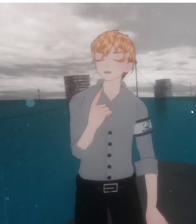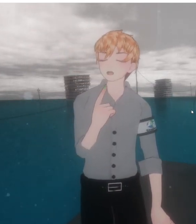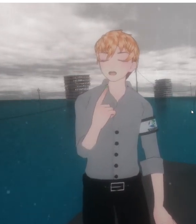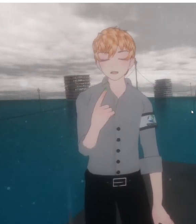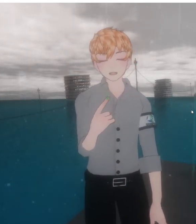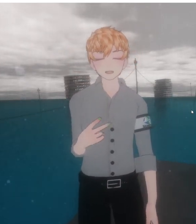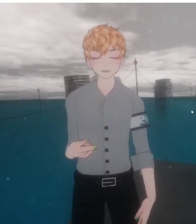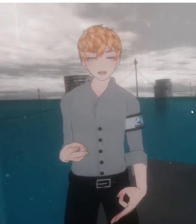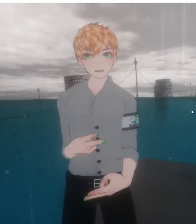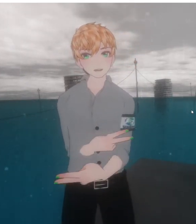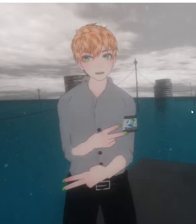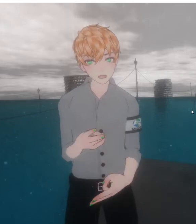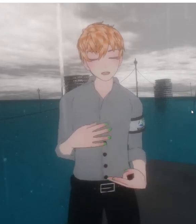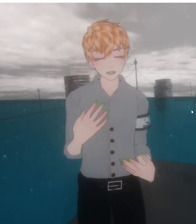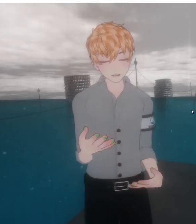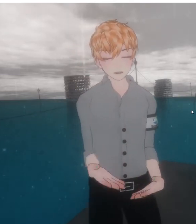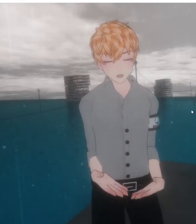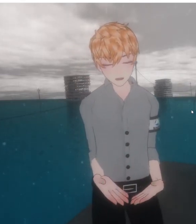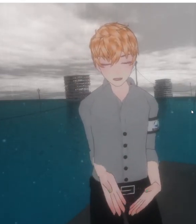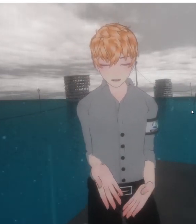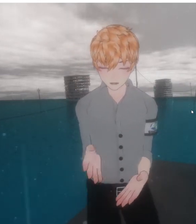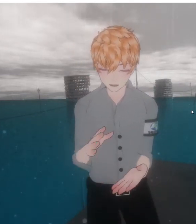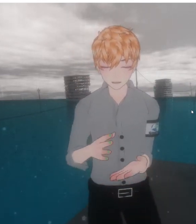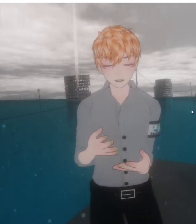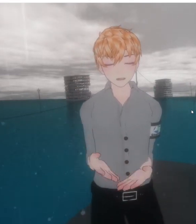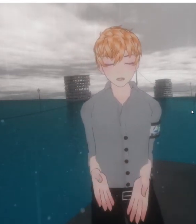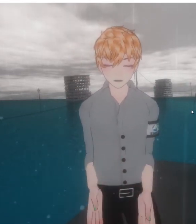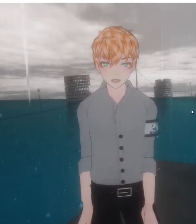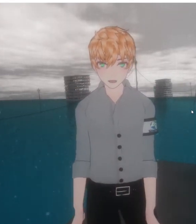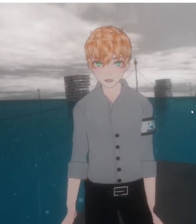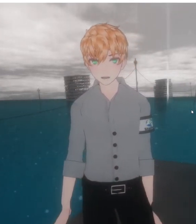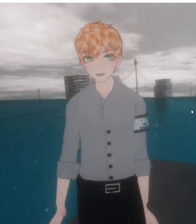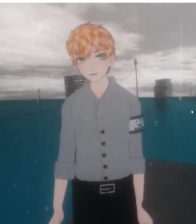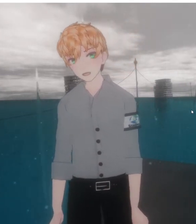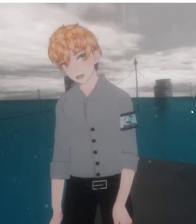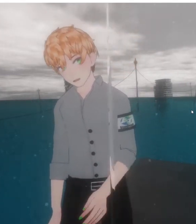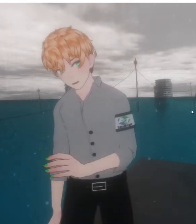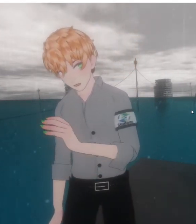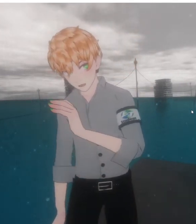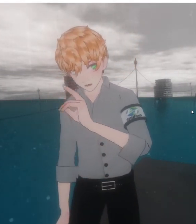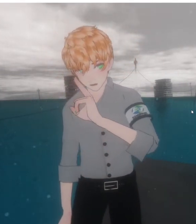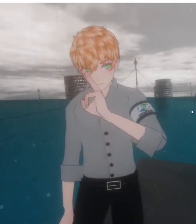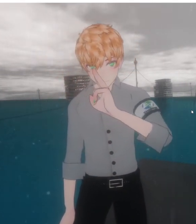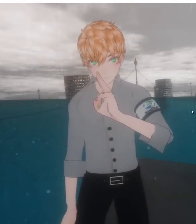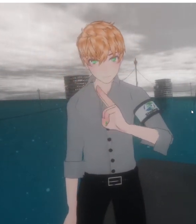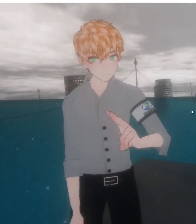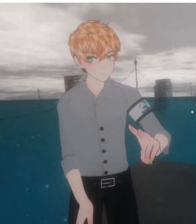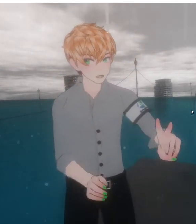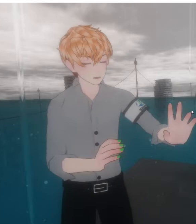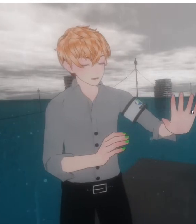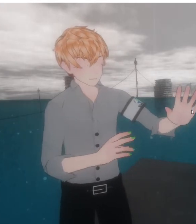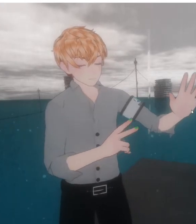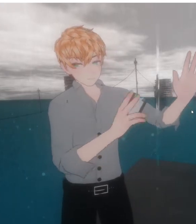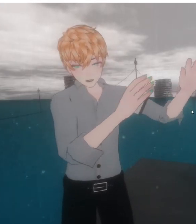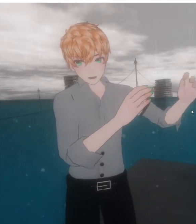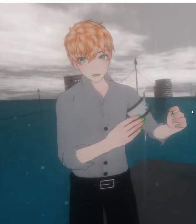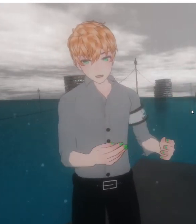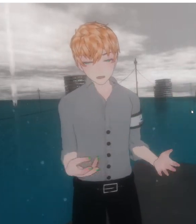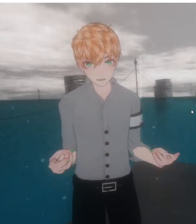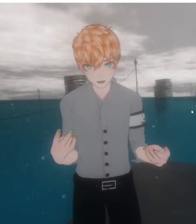think I can sign this. And that kind of gets in the way of expression. So you see a little microcosm of that happening right here. So if you can only expect things to